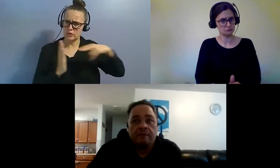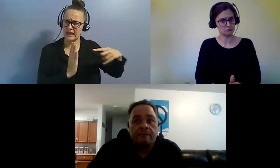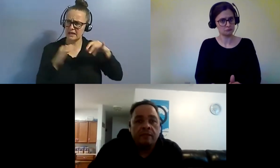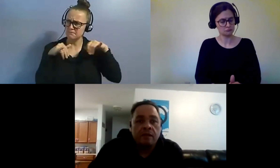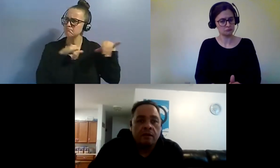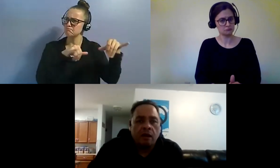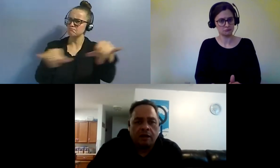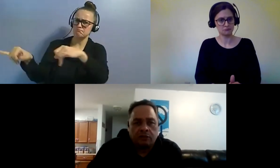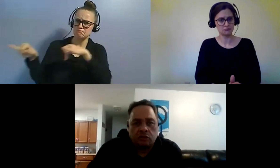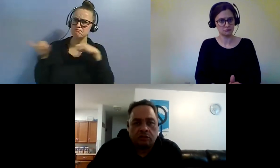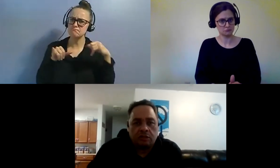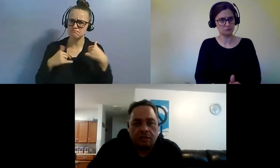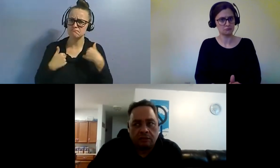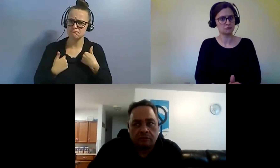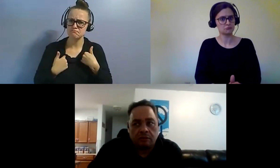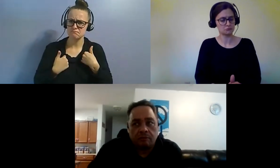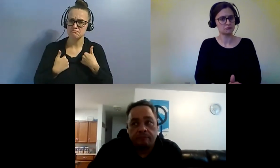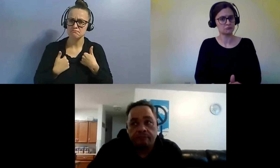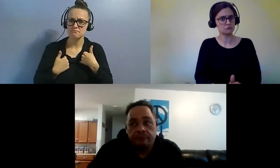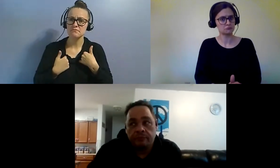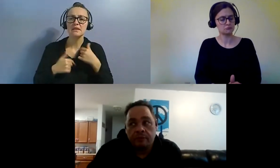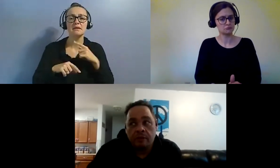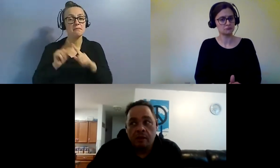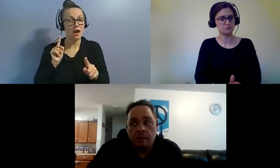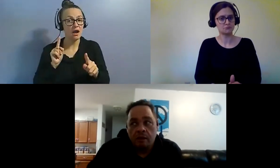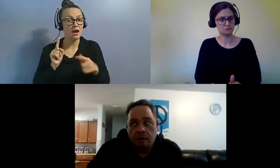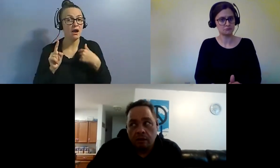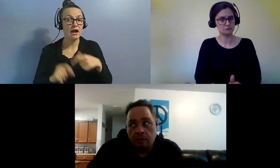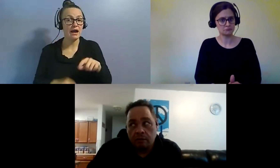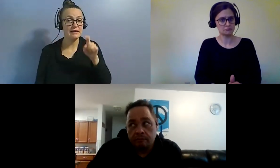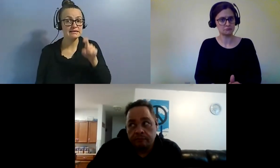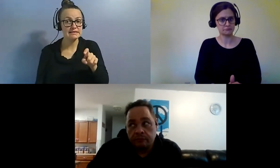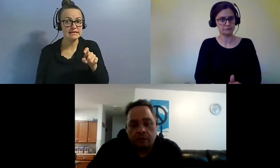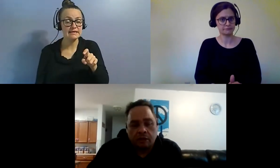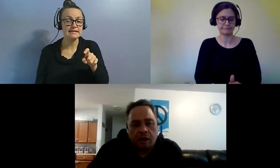kids. I just needed some